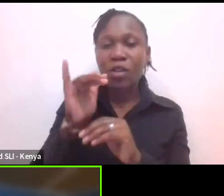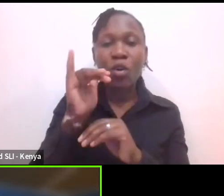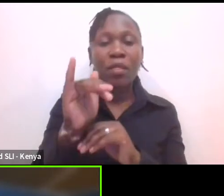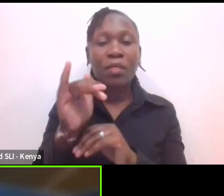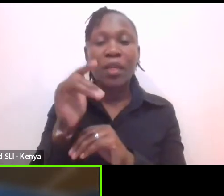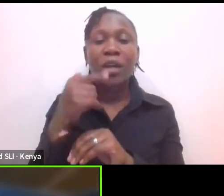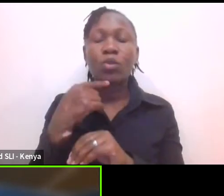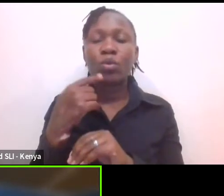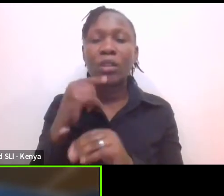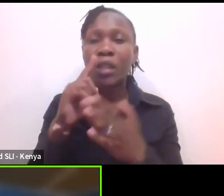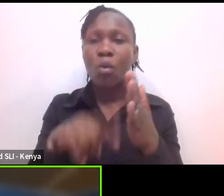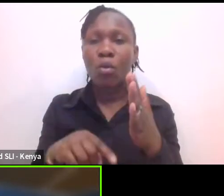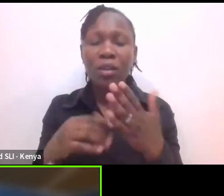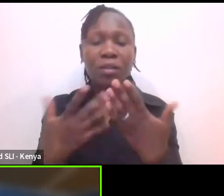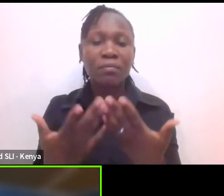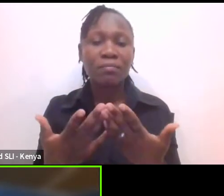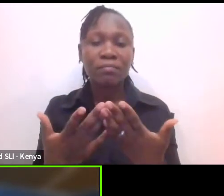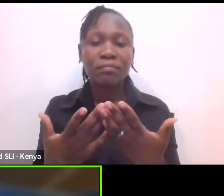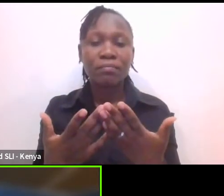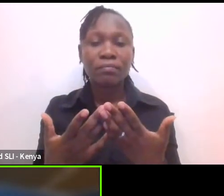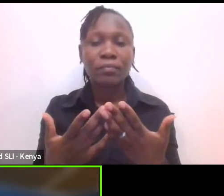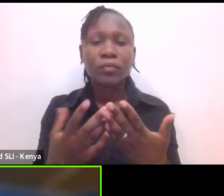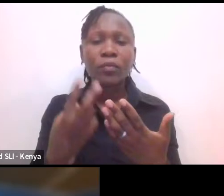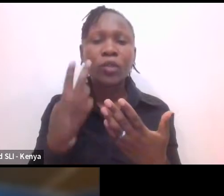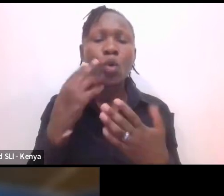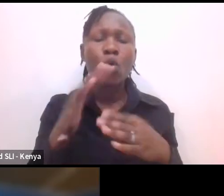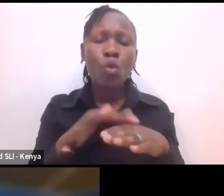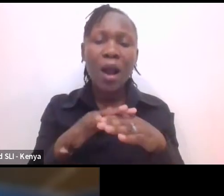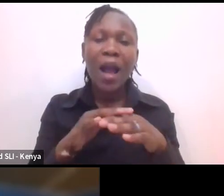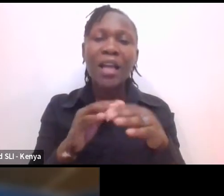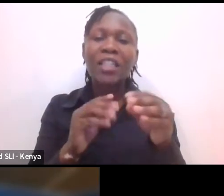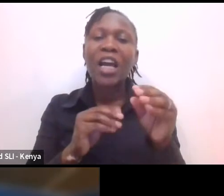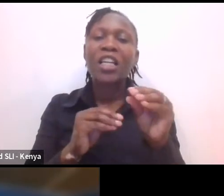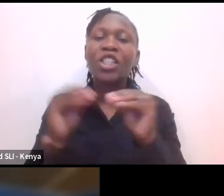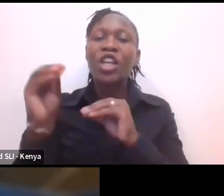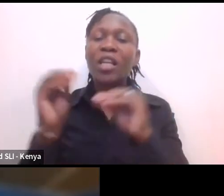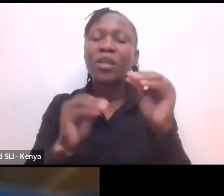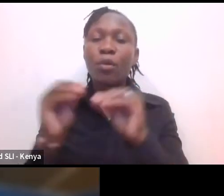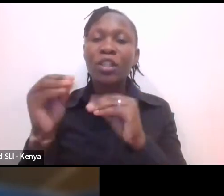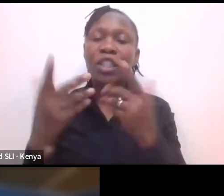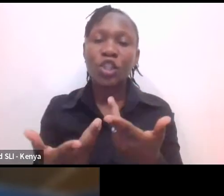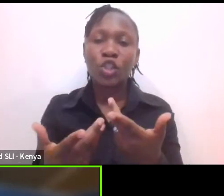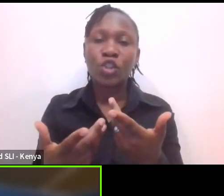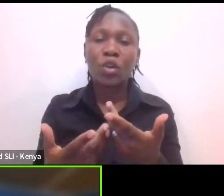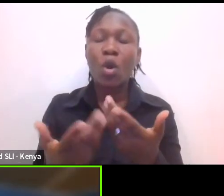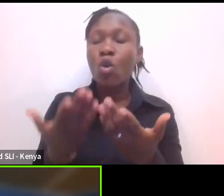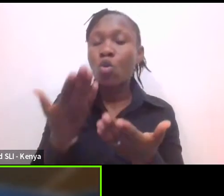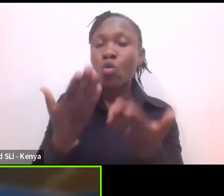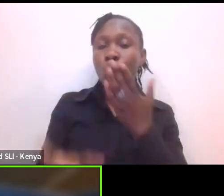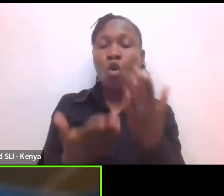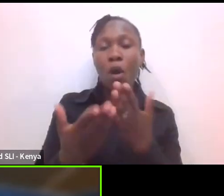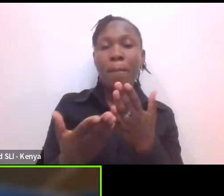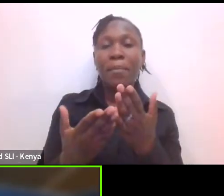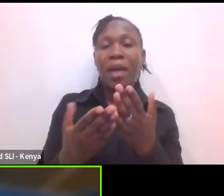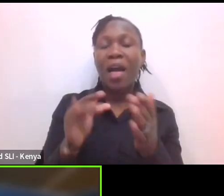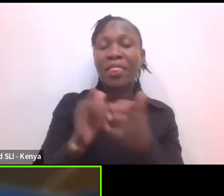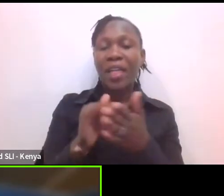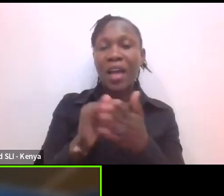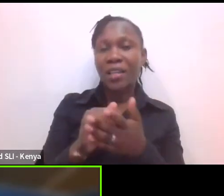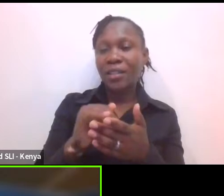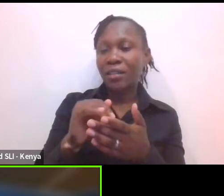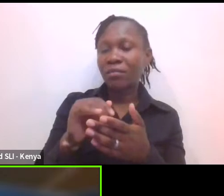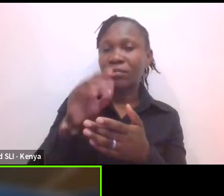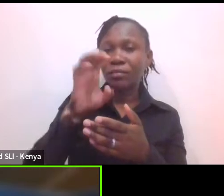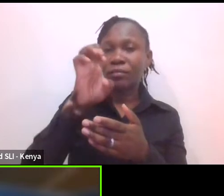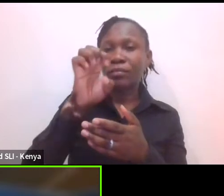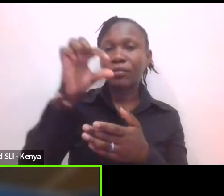equation and transportation systems, or of this equation and your medieval castles? How